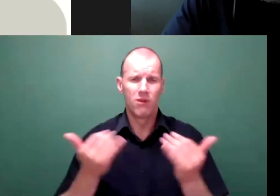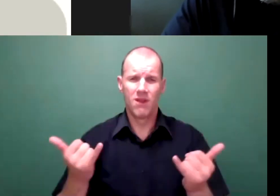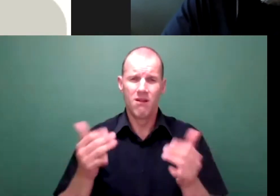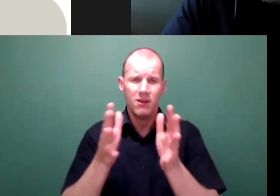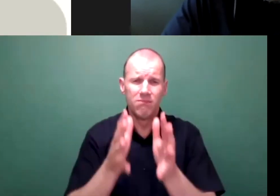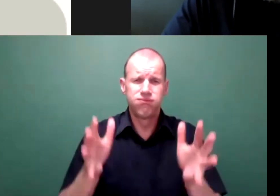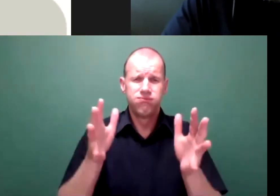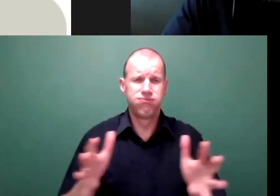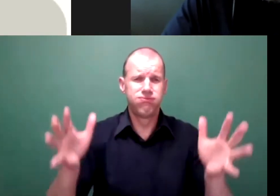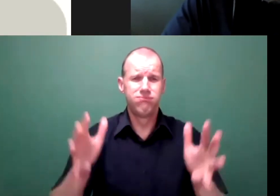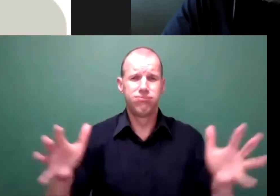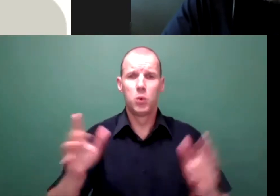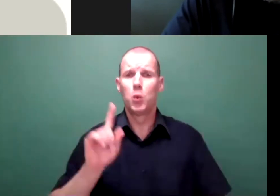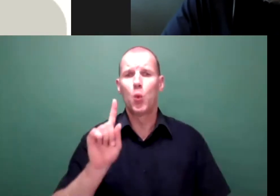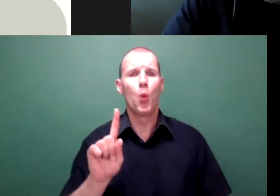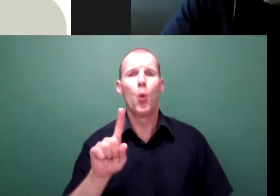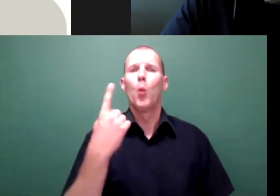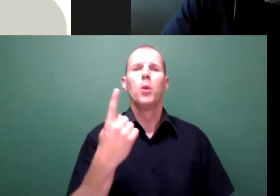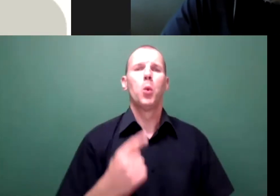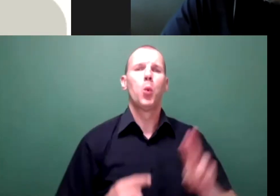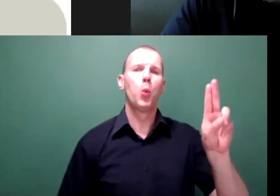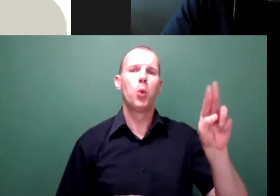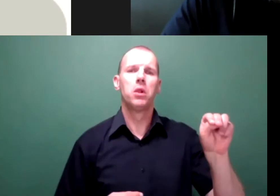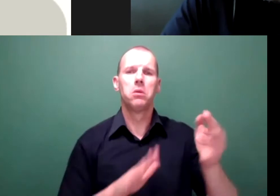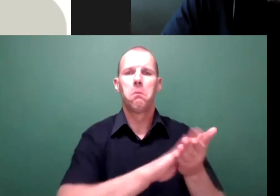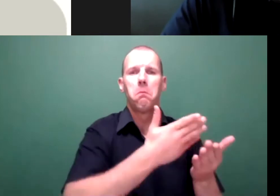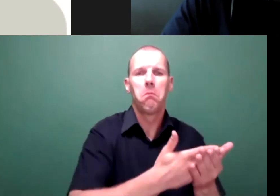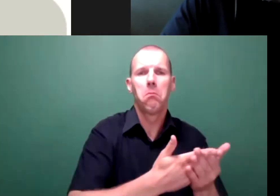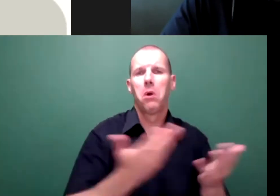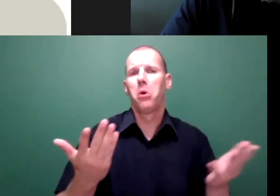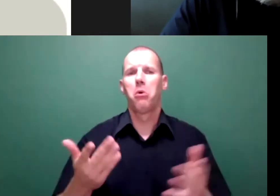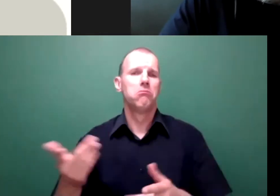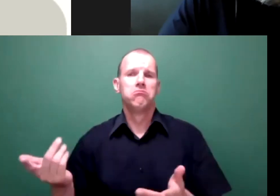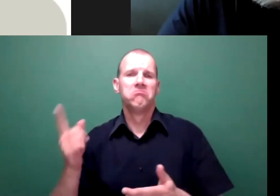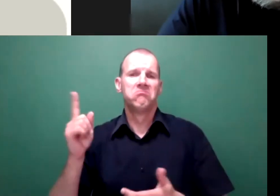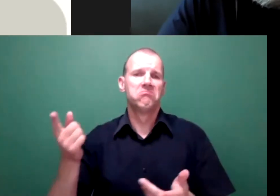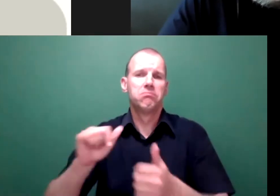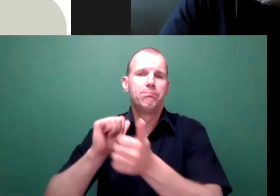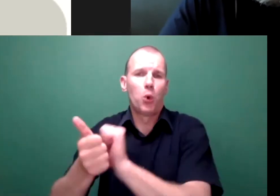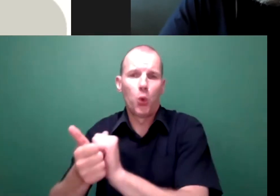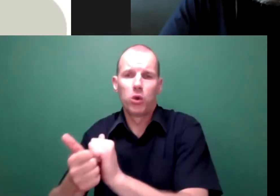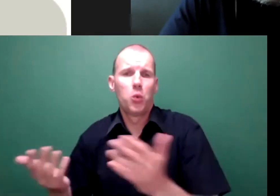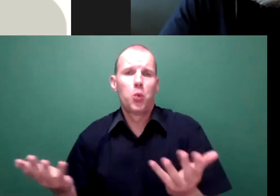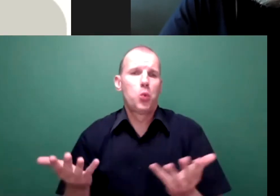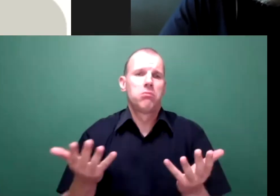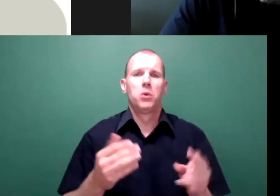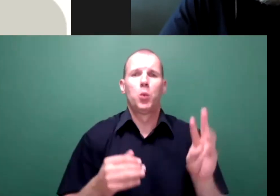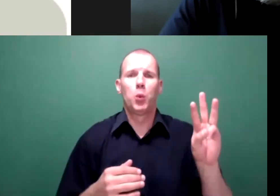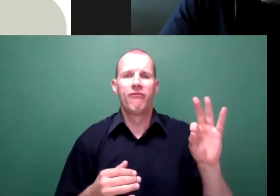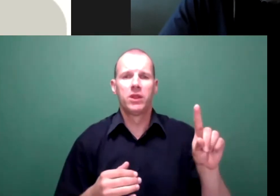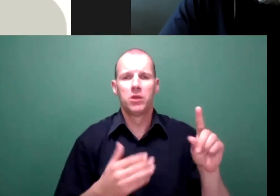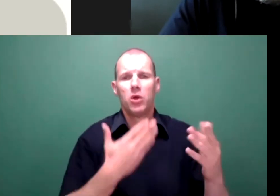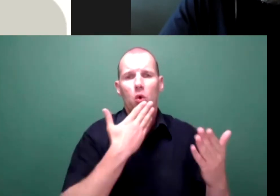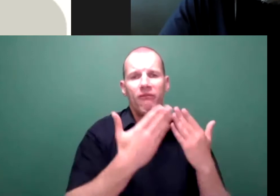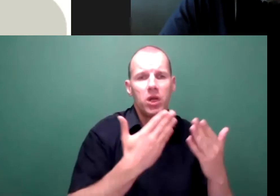So we're happy that people, when we want to increase the pool of interpreters. So